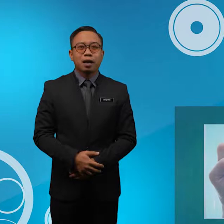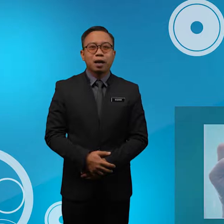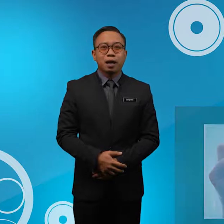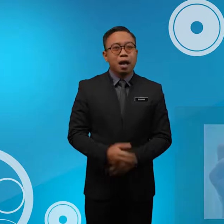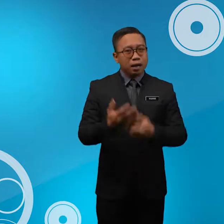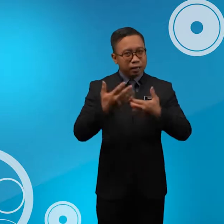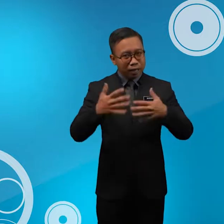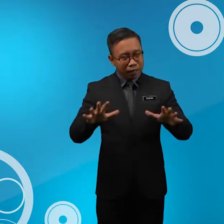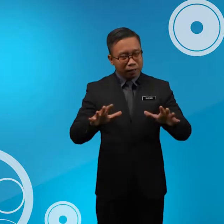You can can this.